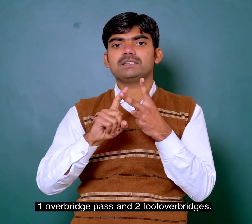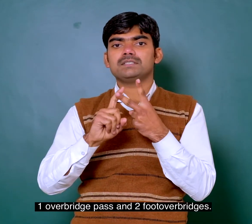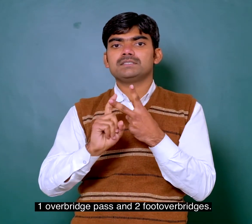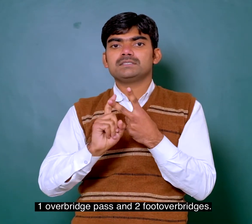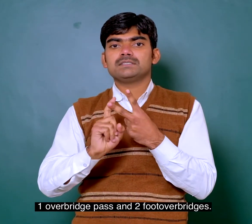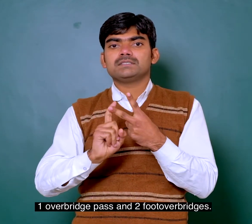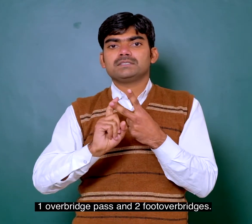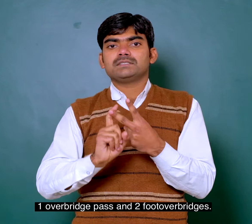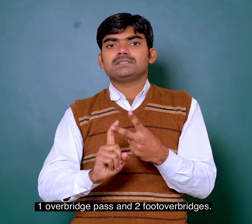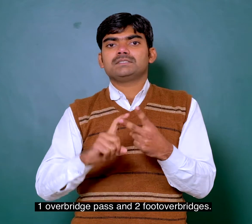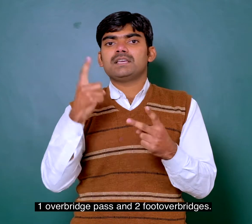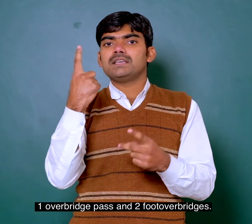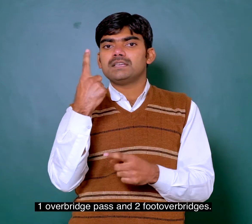bridges.